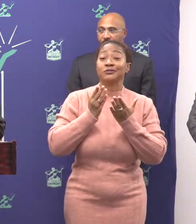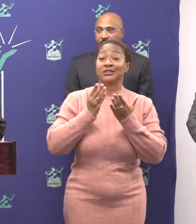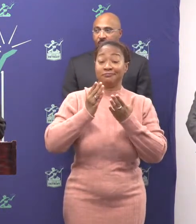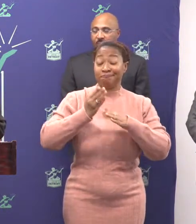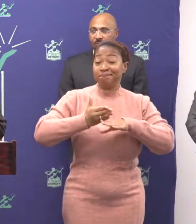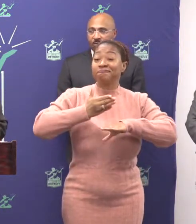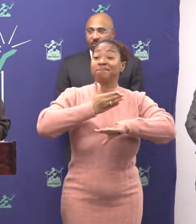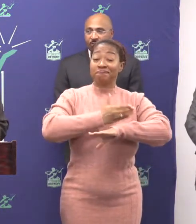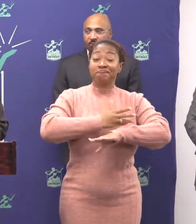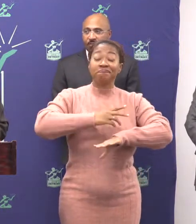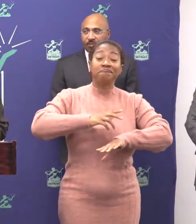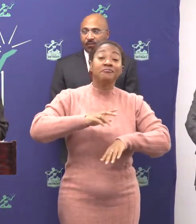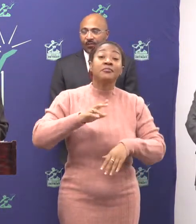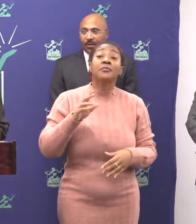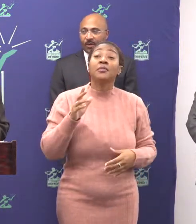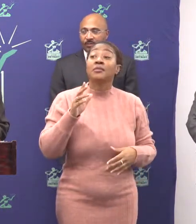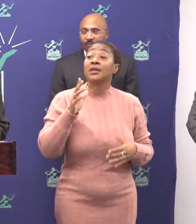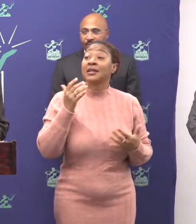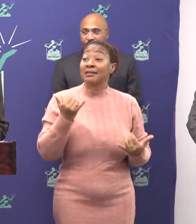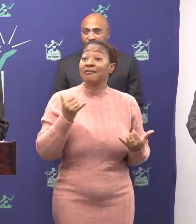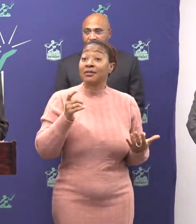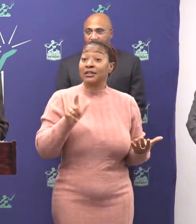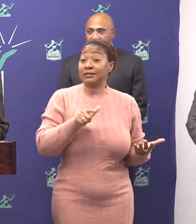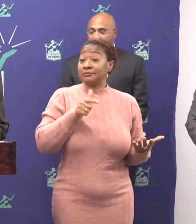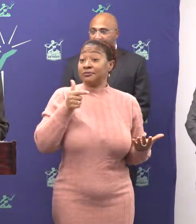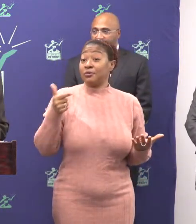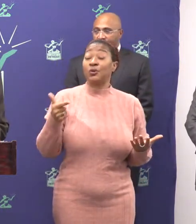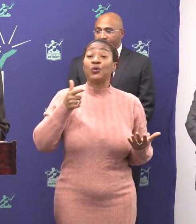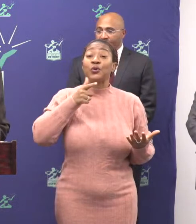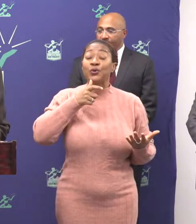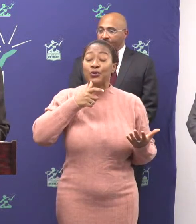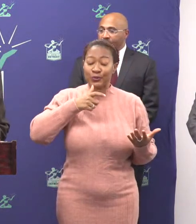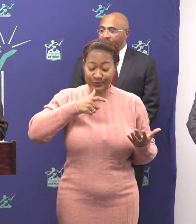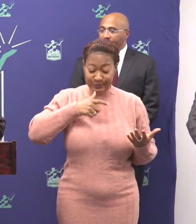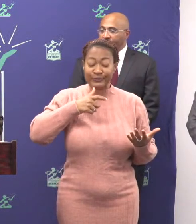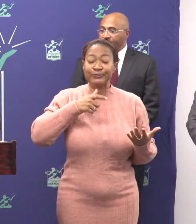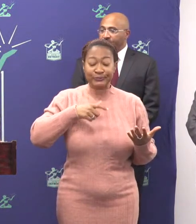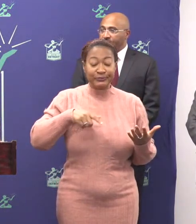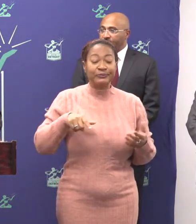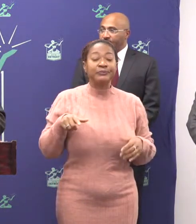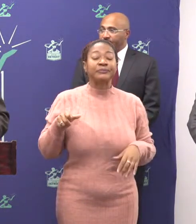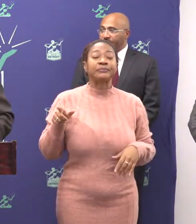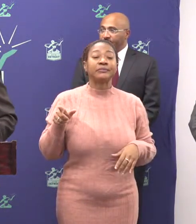going forward. And with that, I'm going to introduce you to